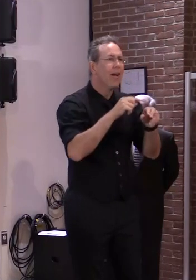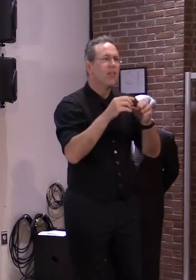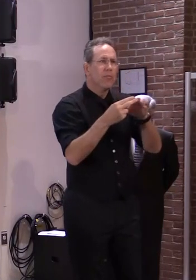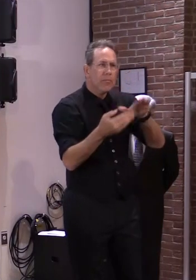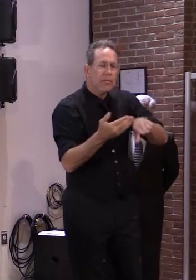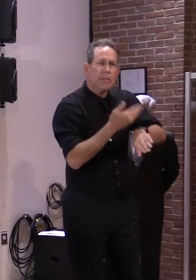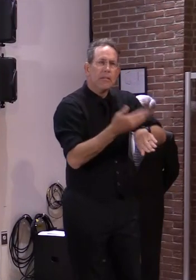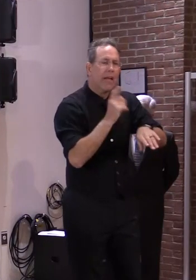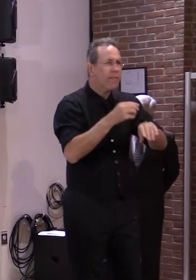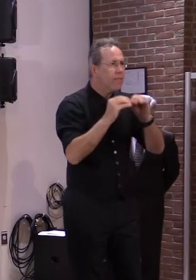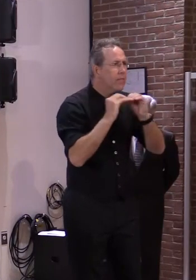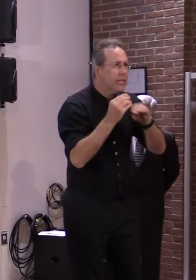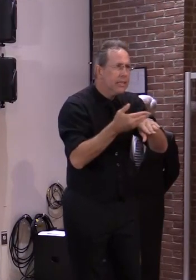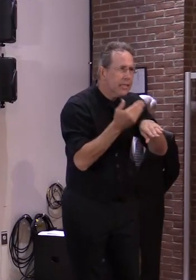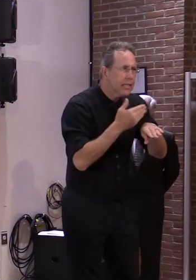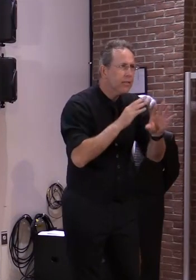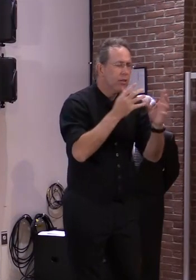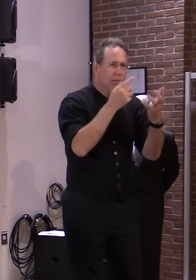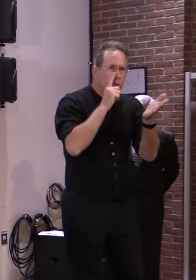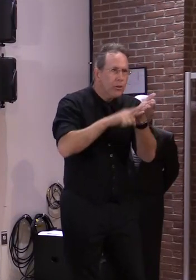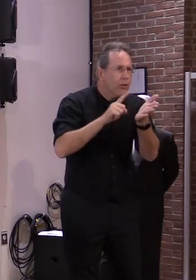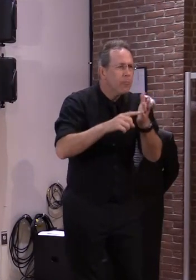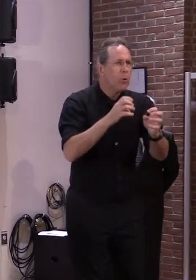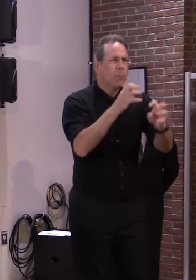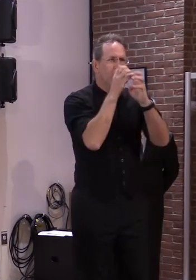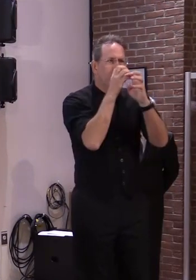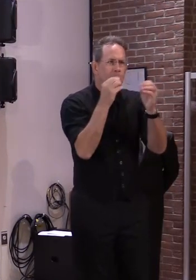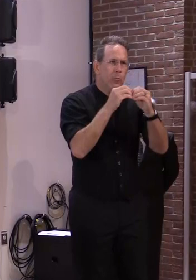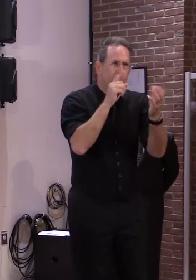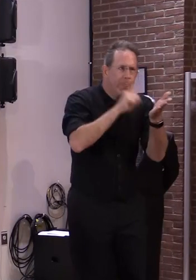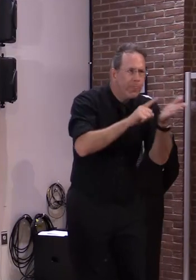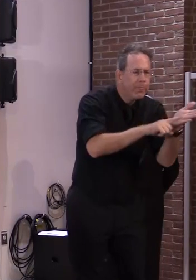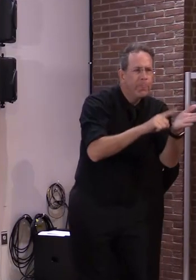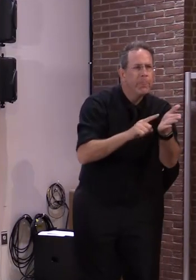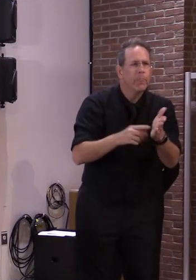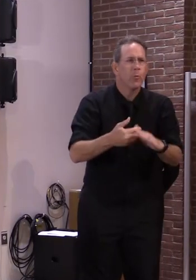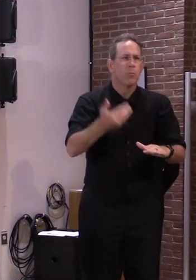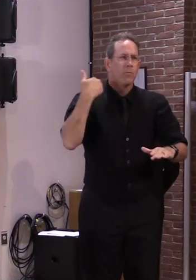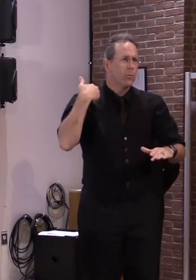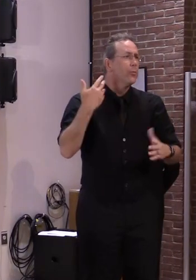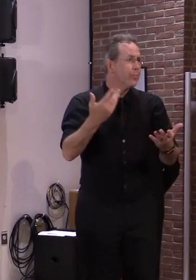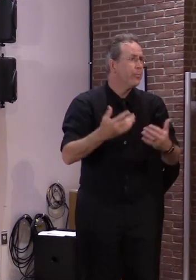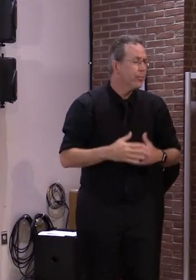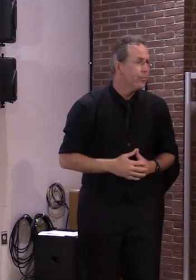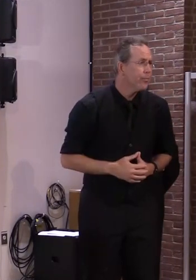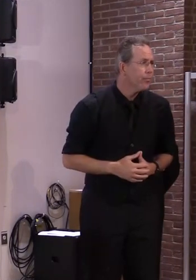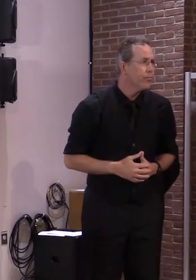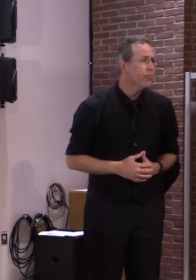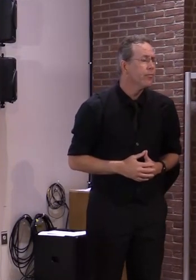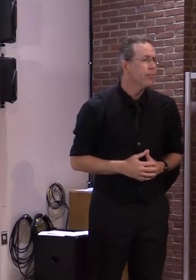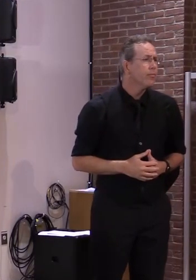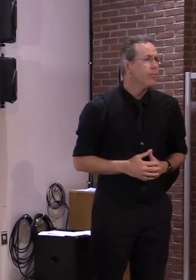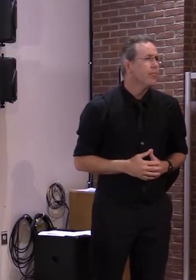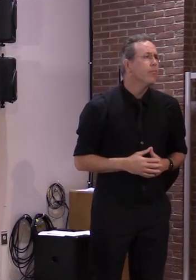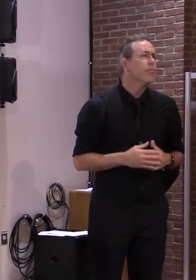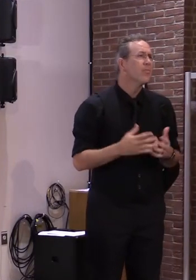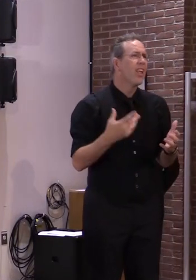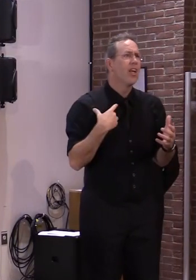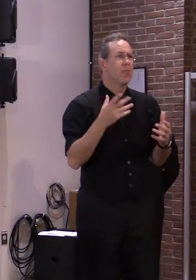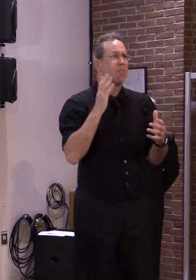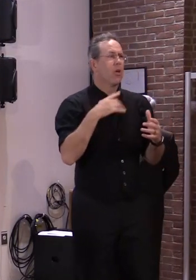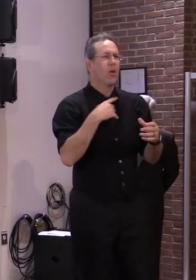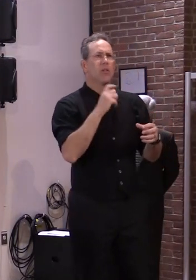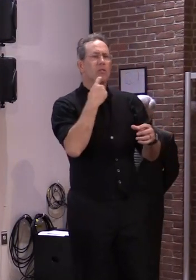much quicker basis. So I think we've again stepped up our efforts in terms of replacing